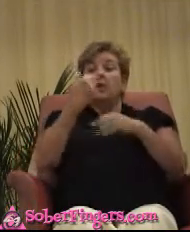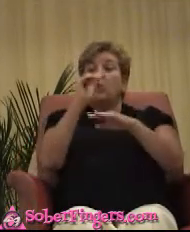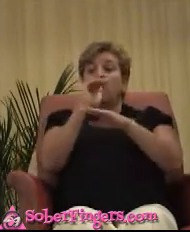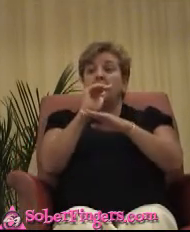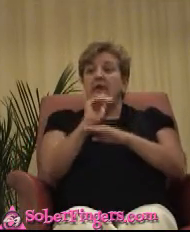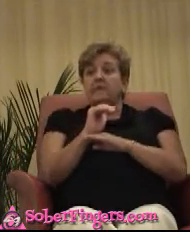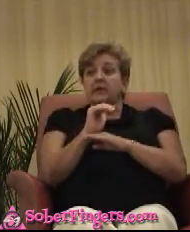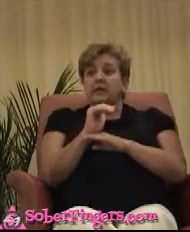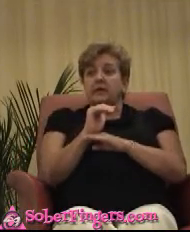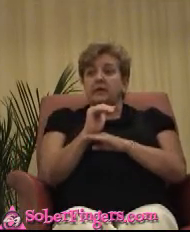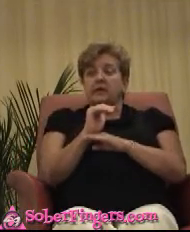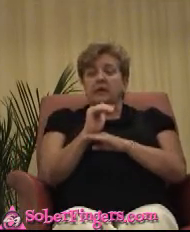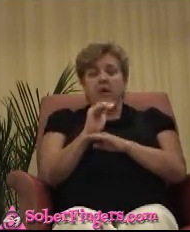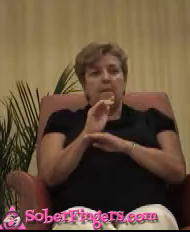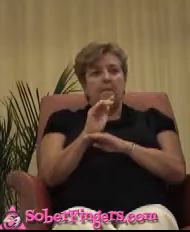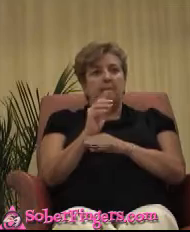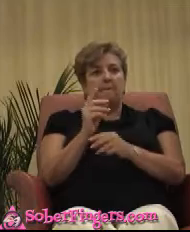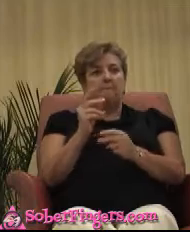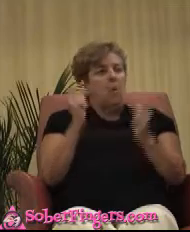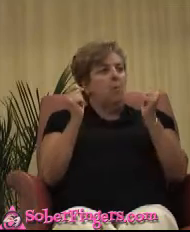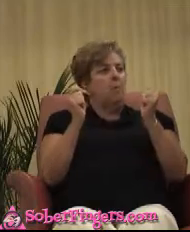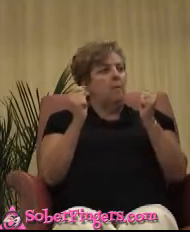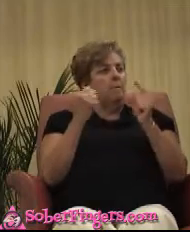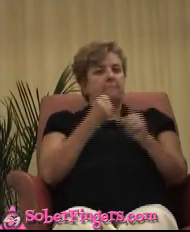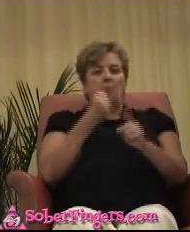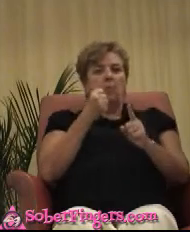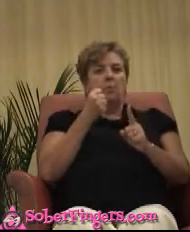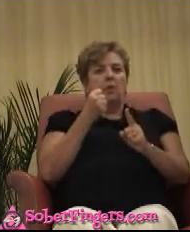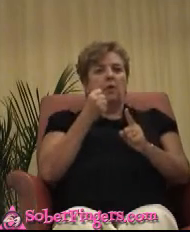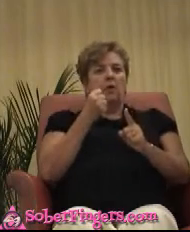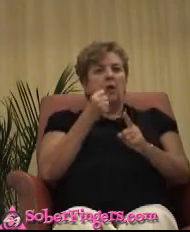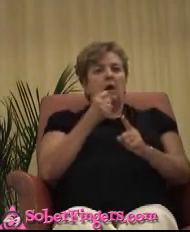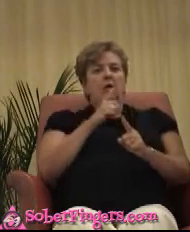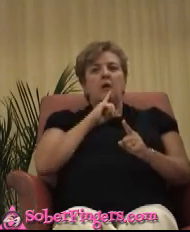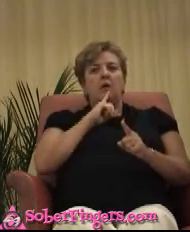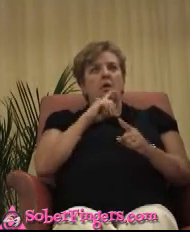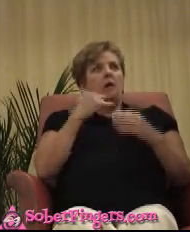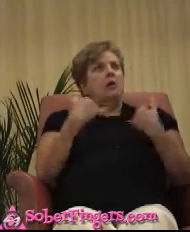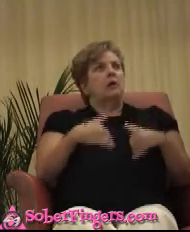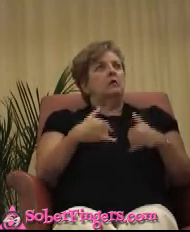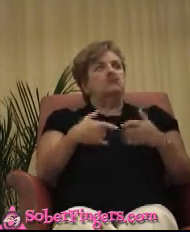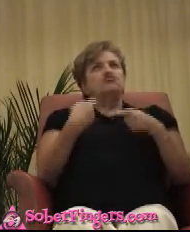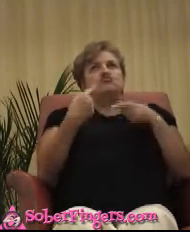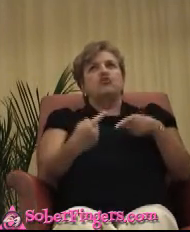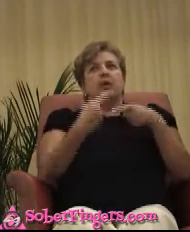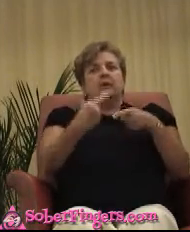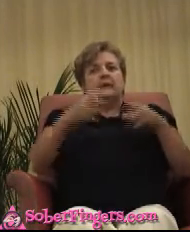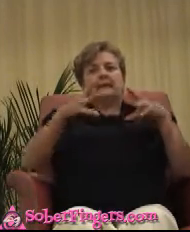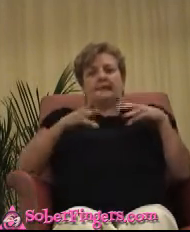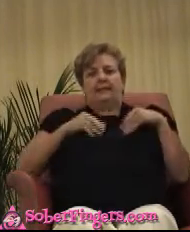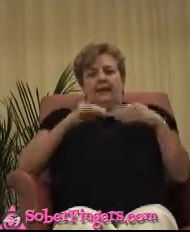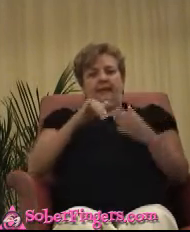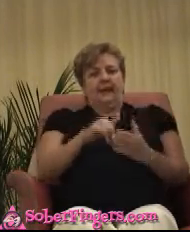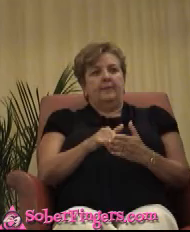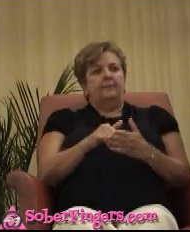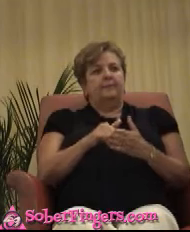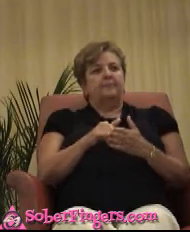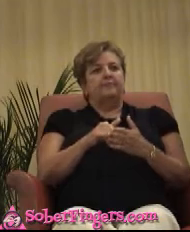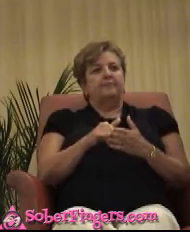happened. And I had a hard time dealing with that and accepting that. We were released finally after